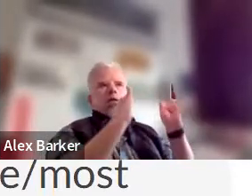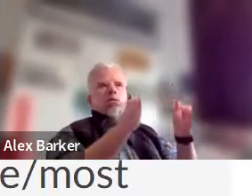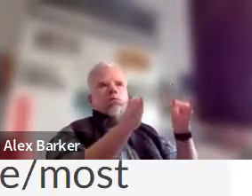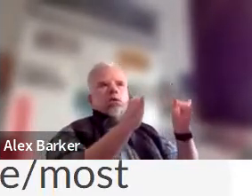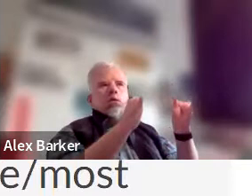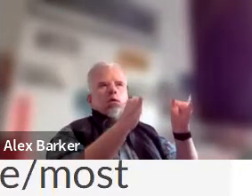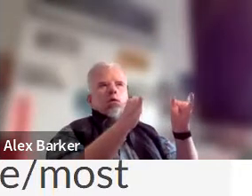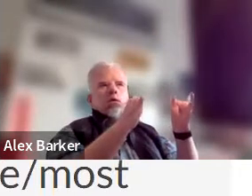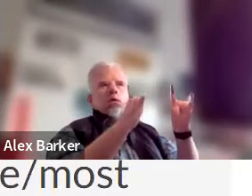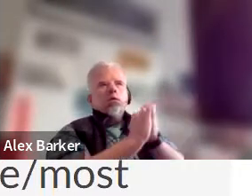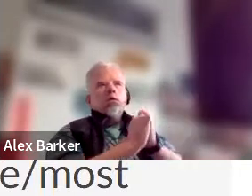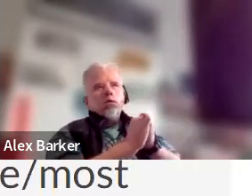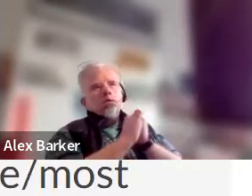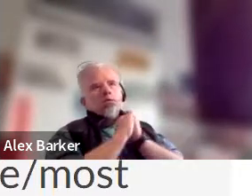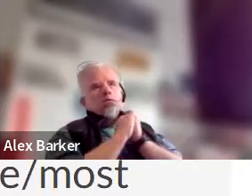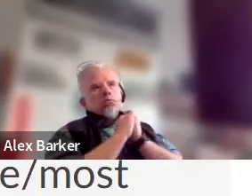and getting the job done.